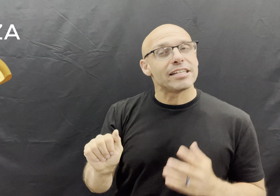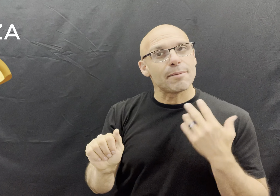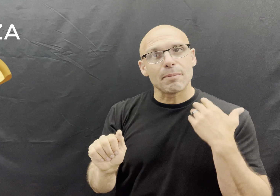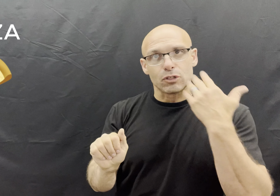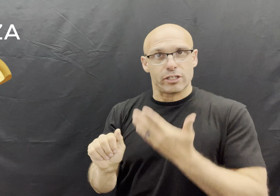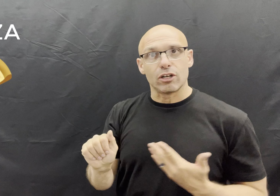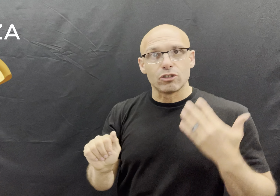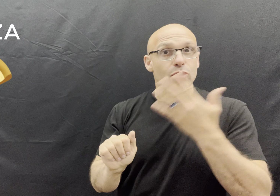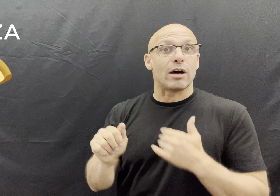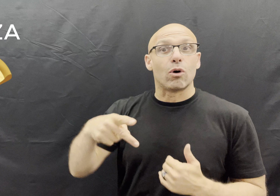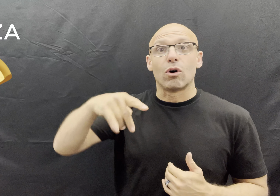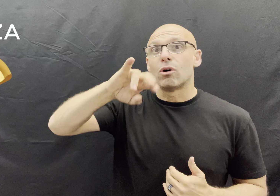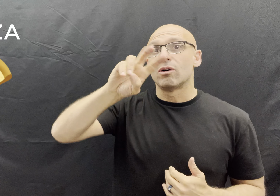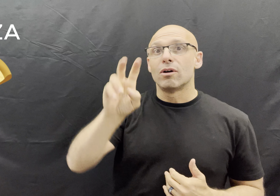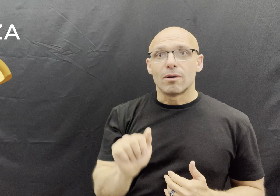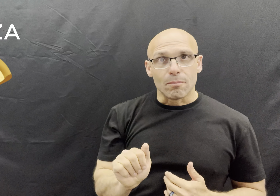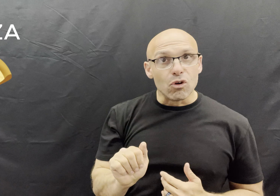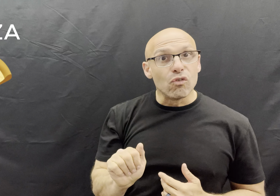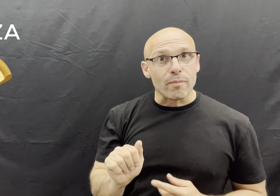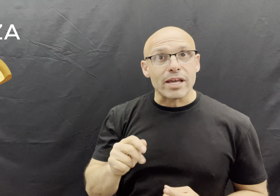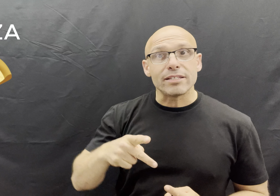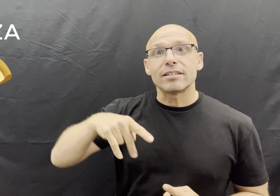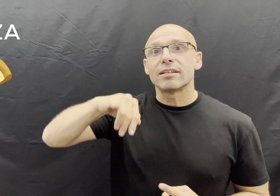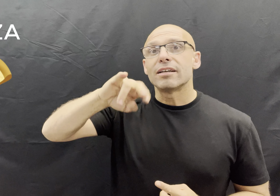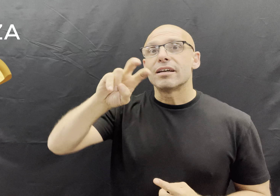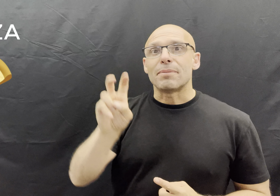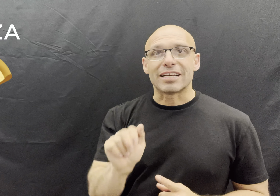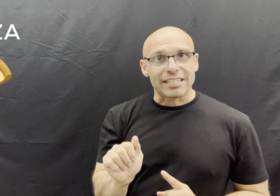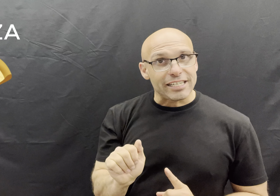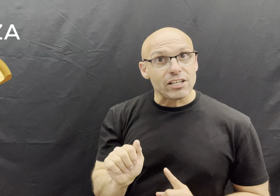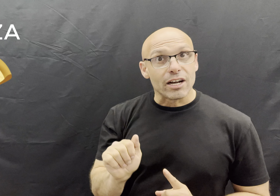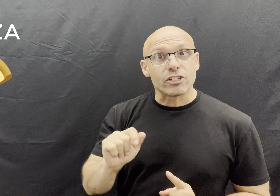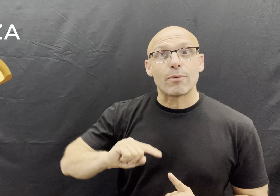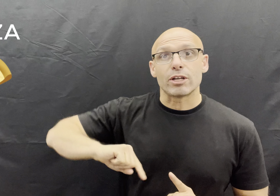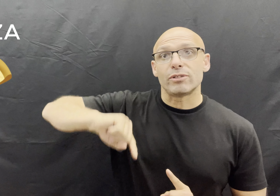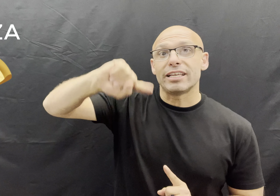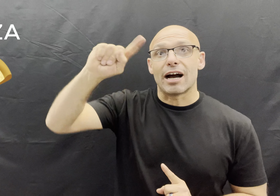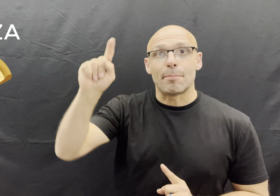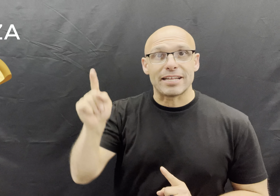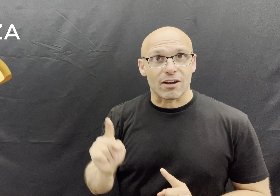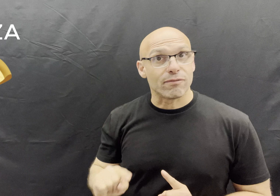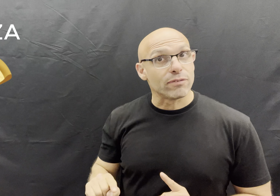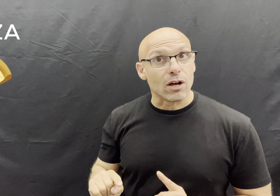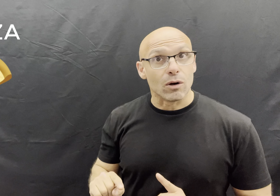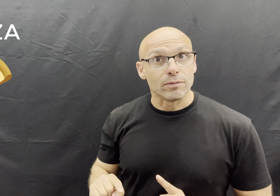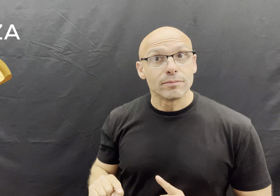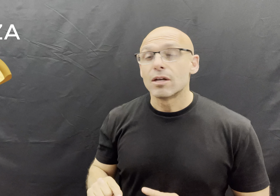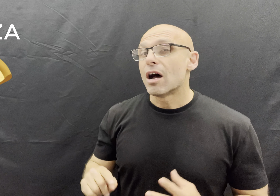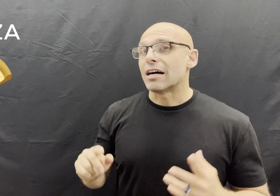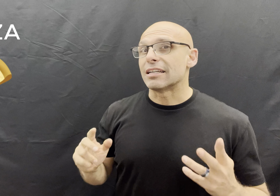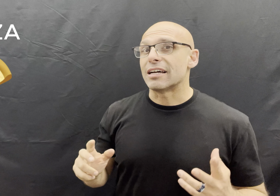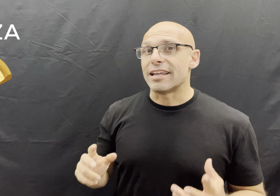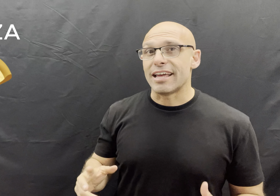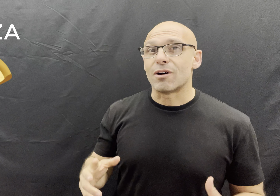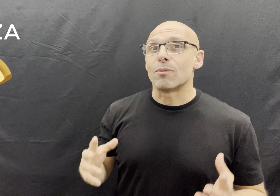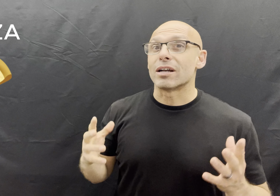people still do the whole movement because it's easy to understand when you see the up-down flow. And now what a